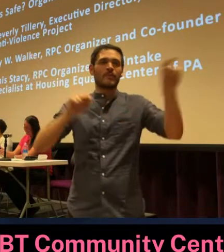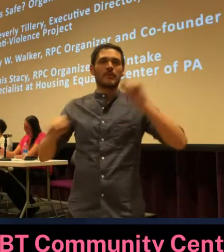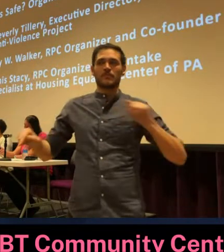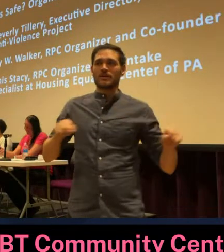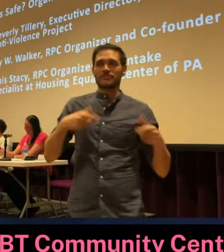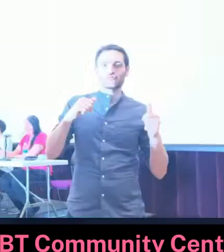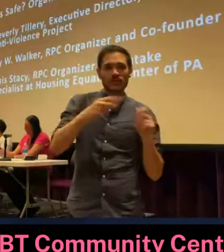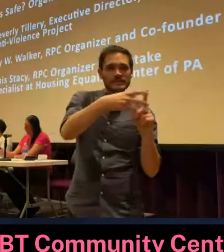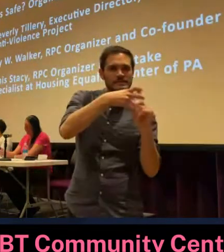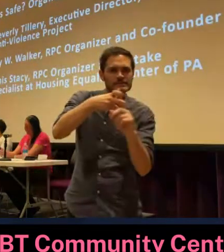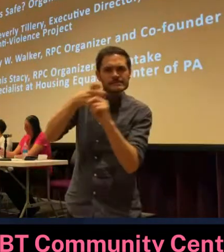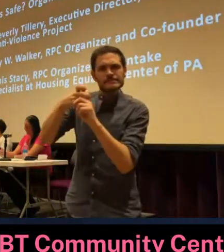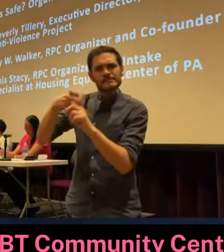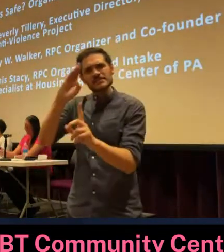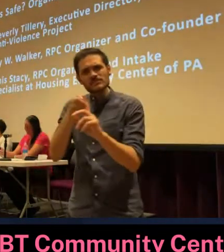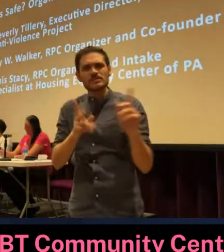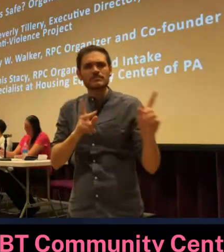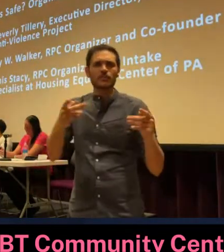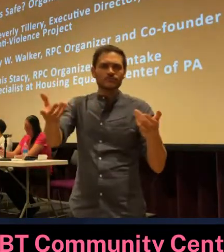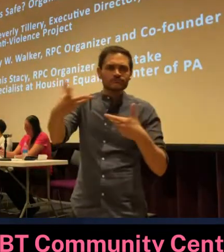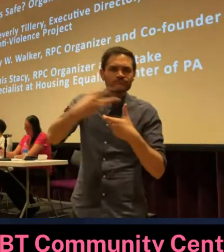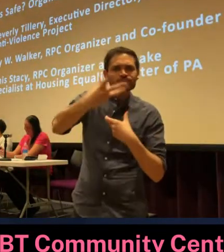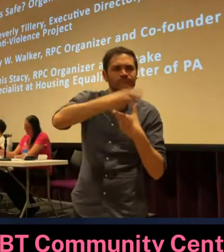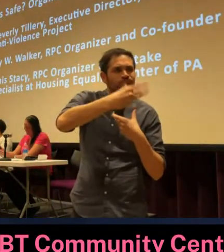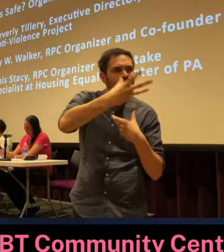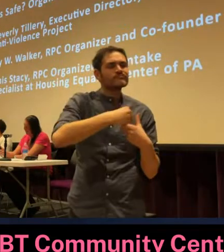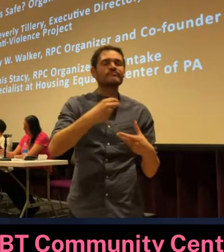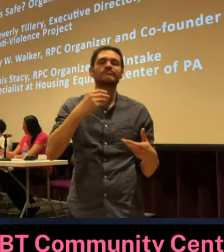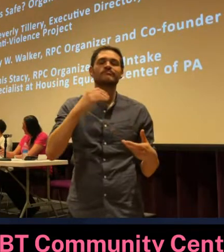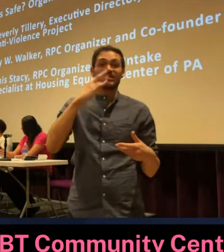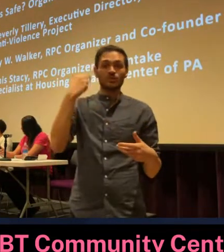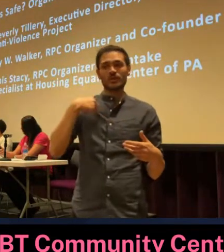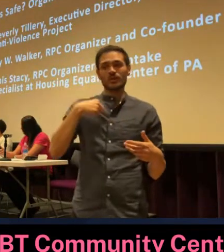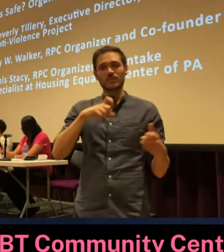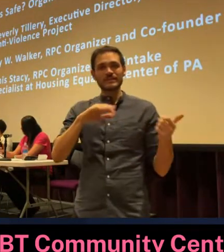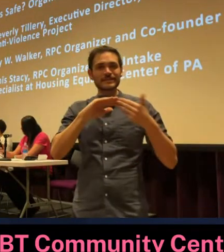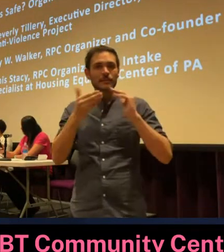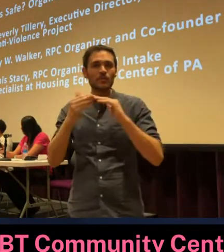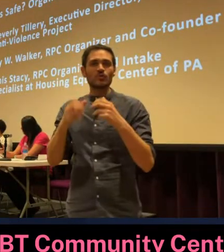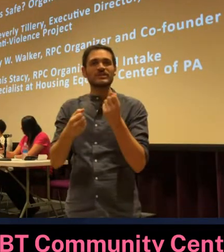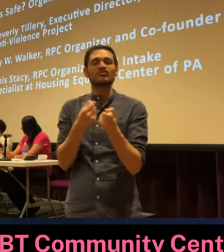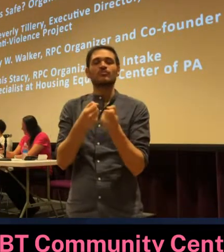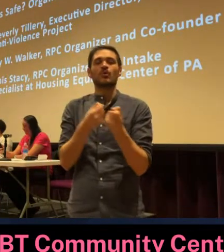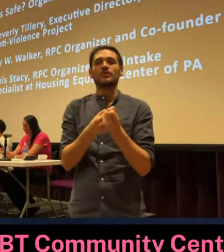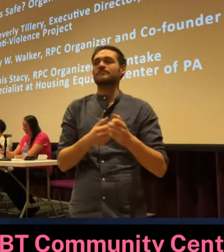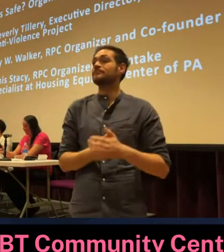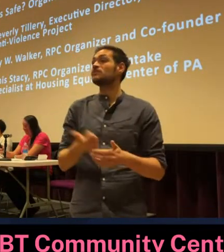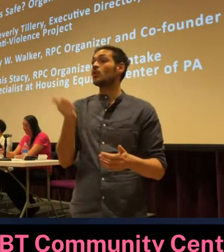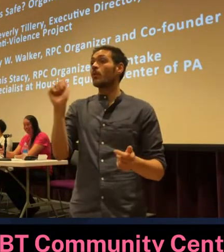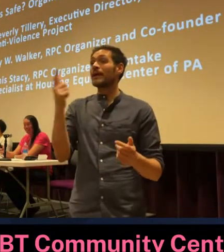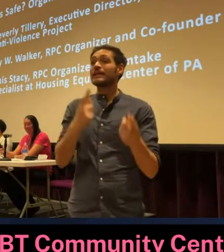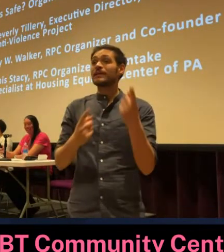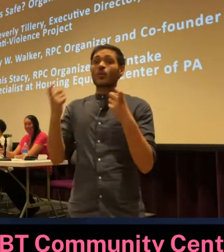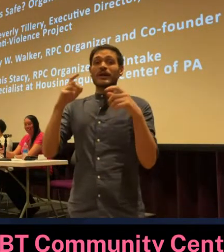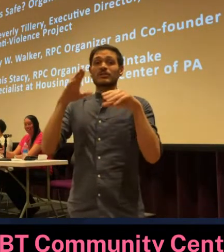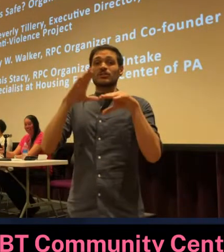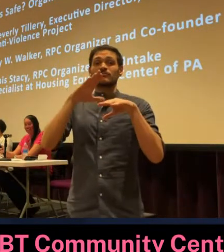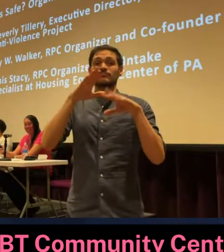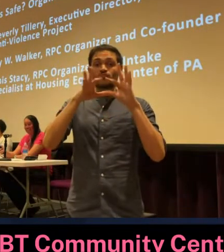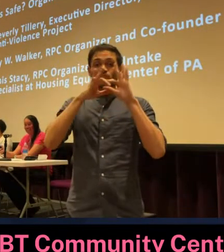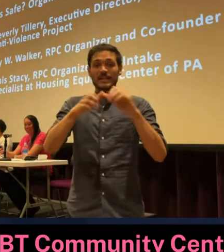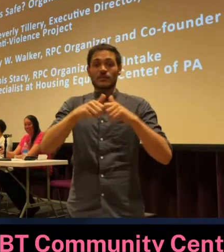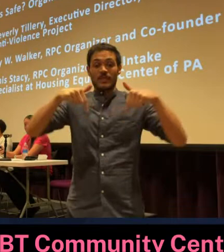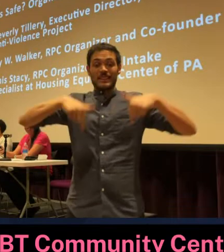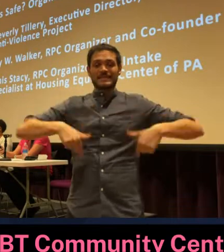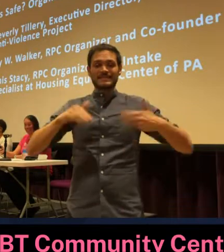community support, community buy-in. So are there any questions on this subject of